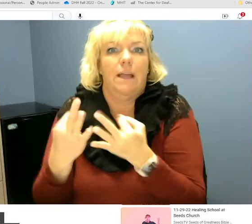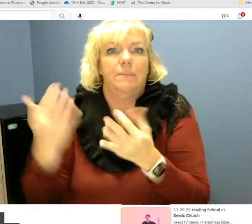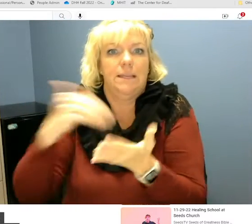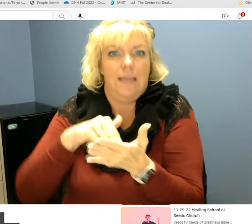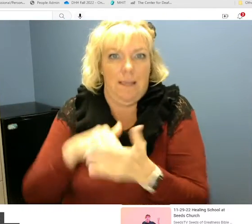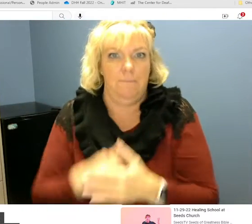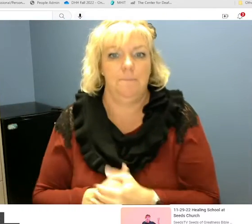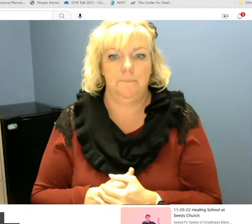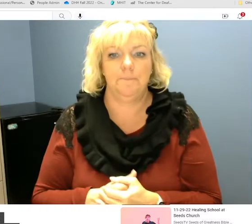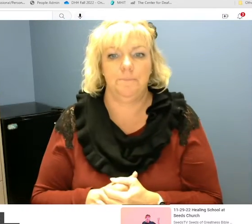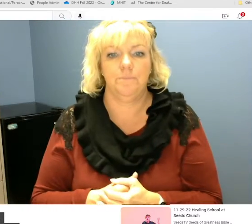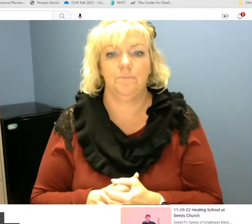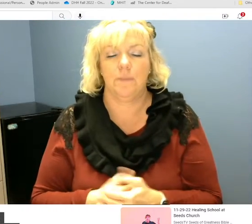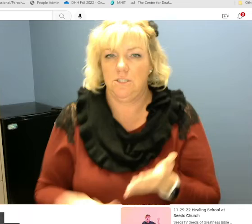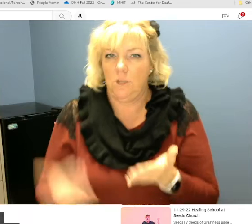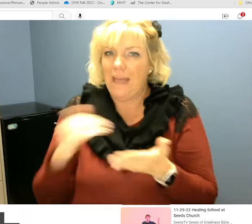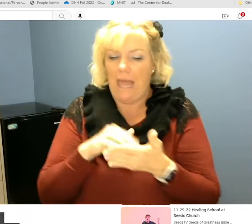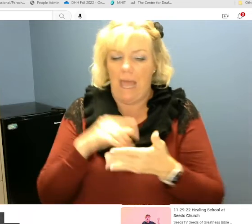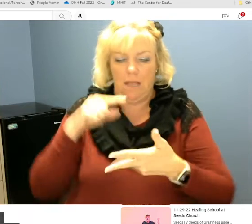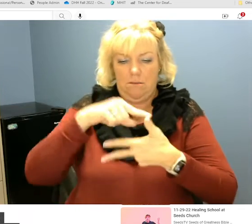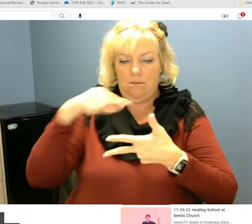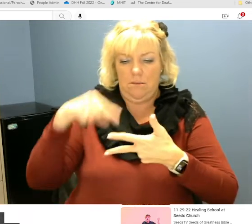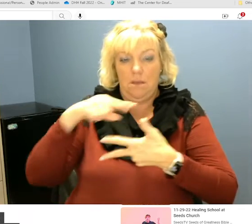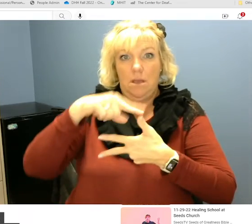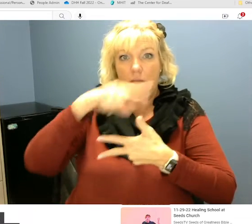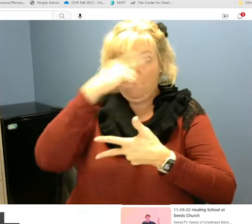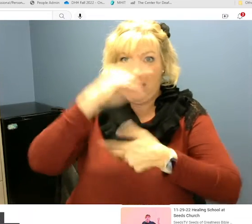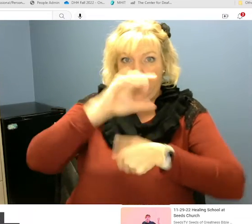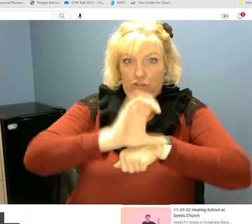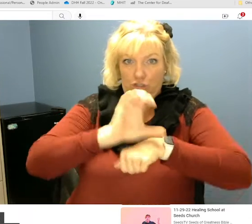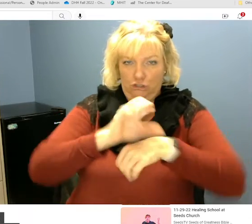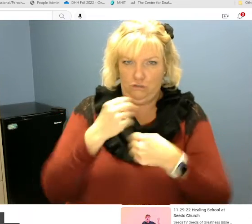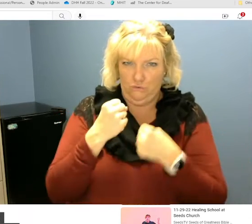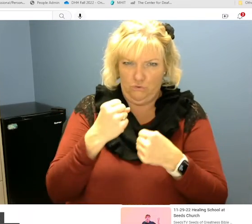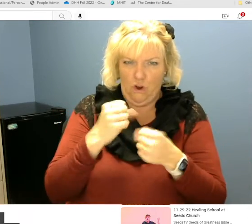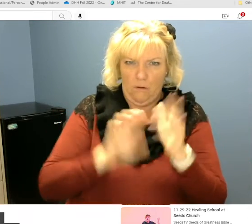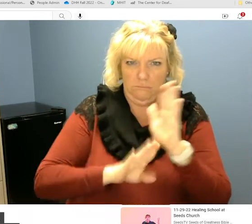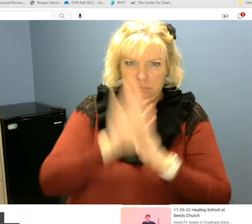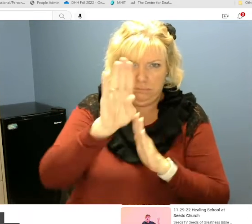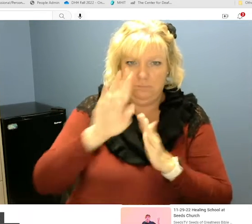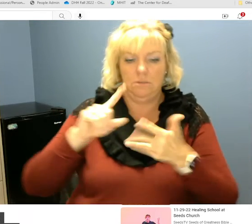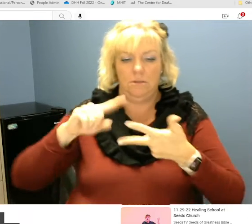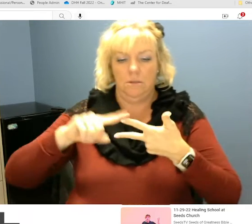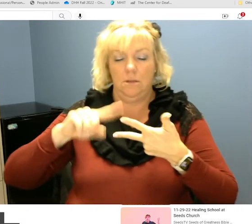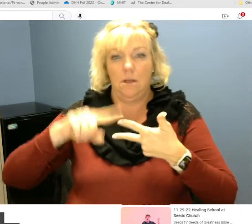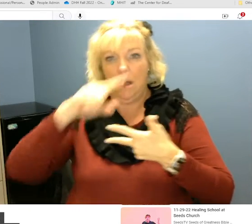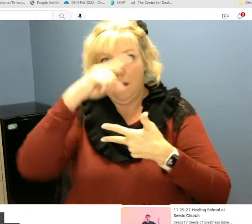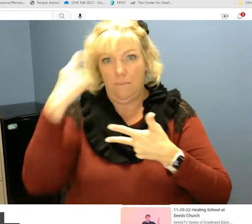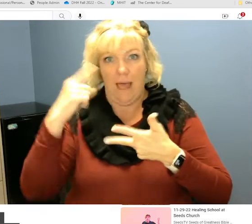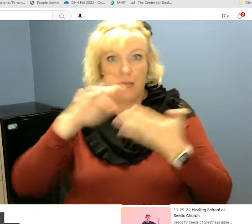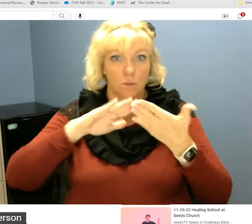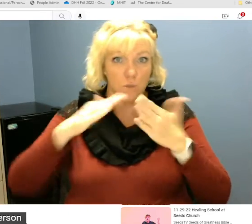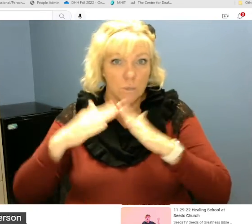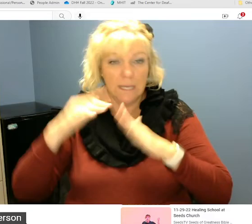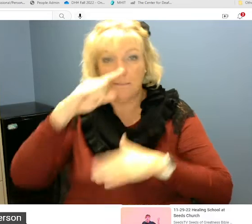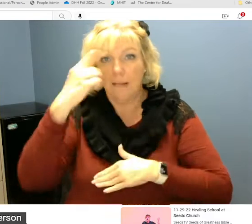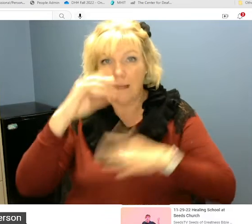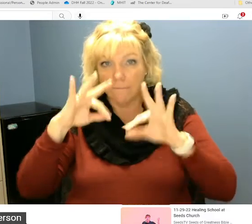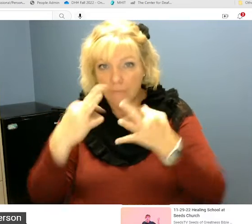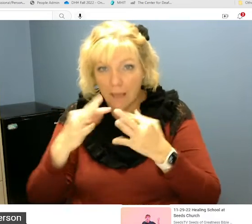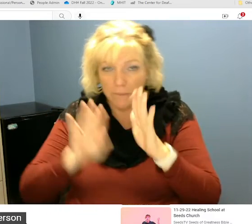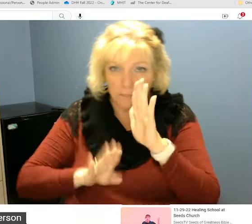again, the strength of the Black church, the strength of the Black community and the